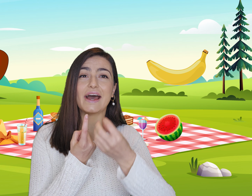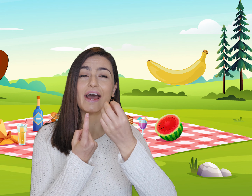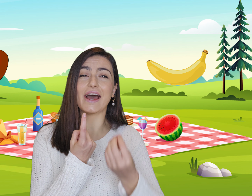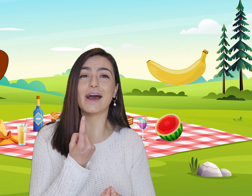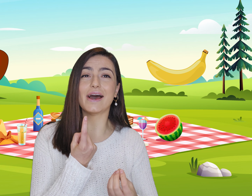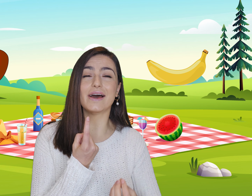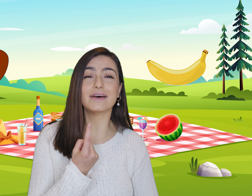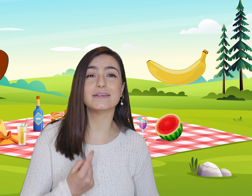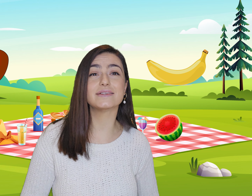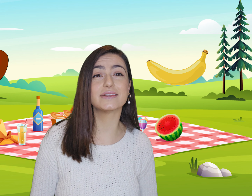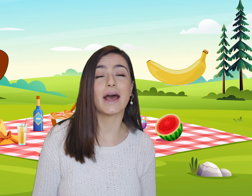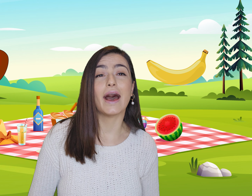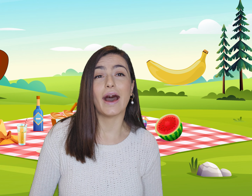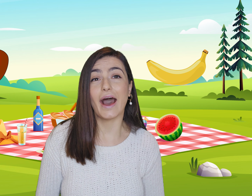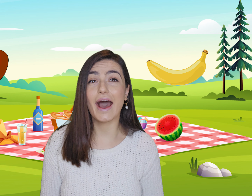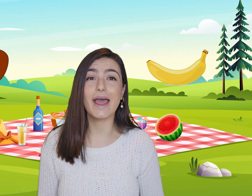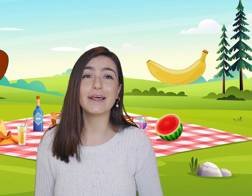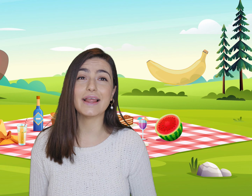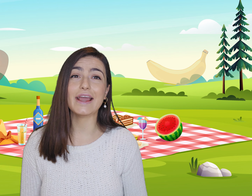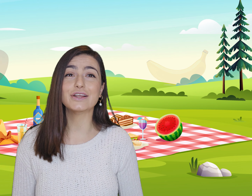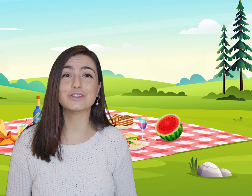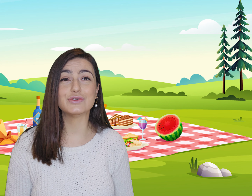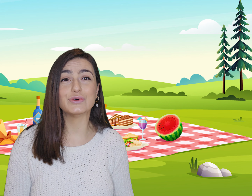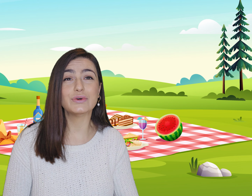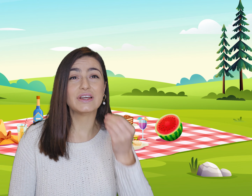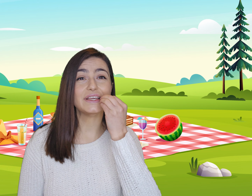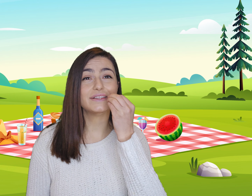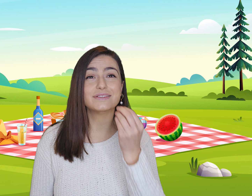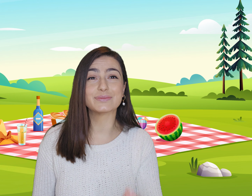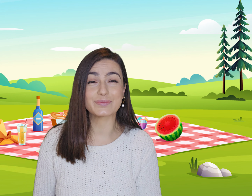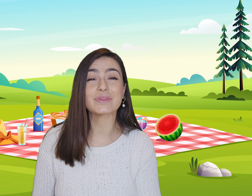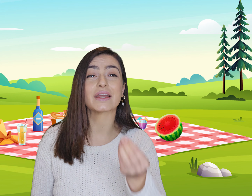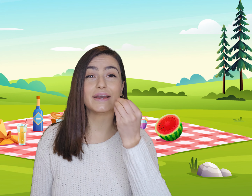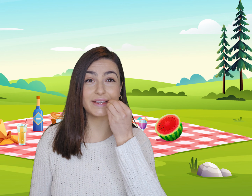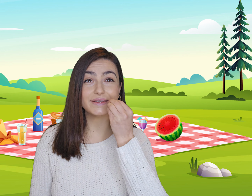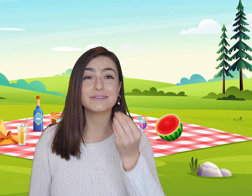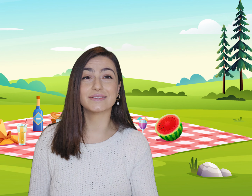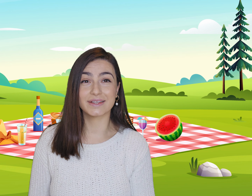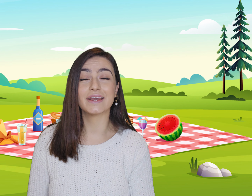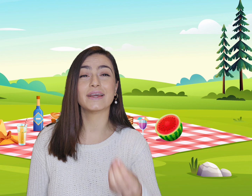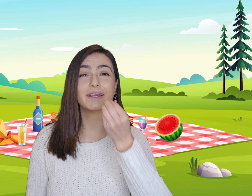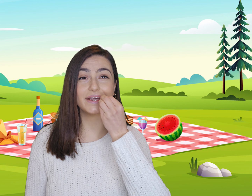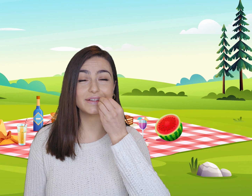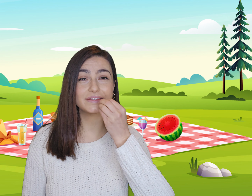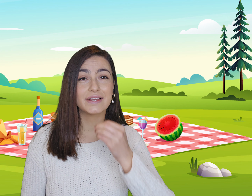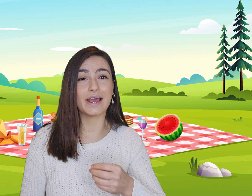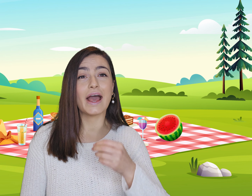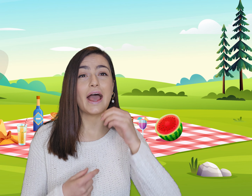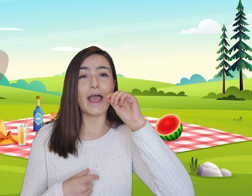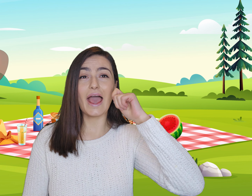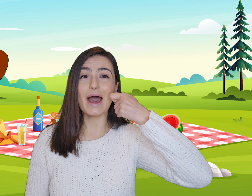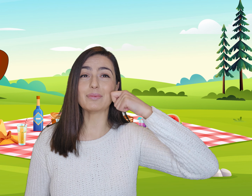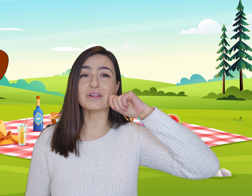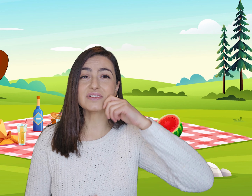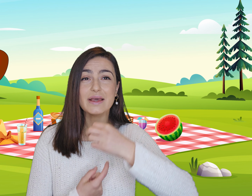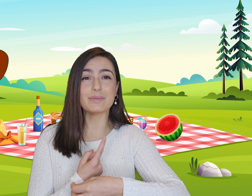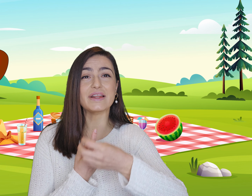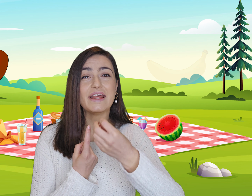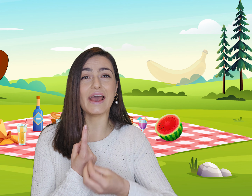i like to eat eat eat apples apples and bananas